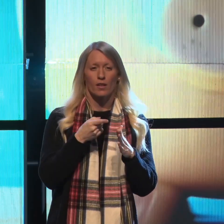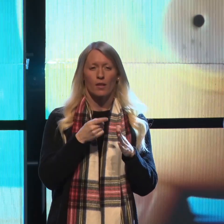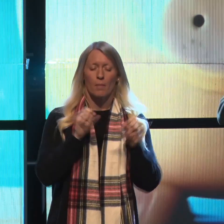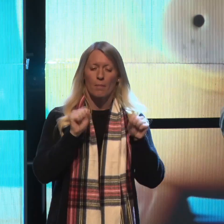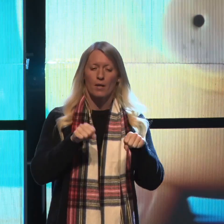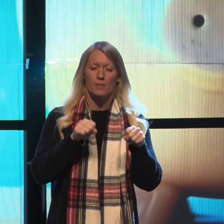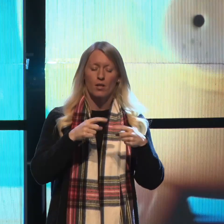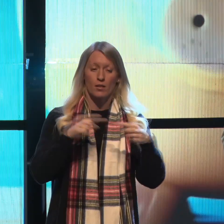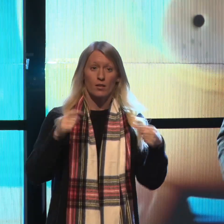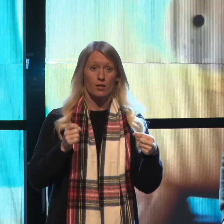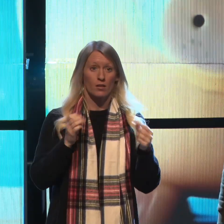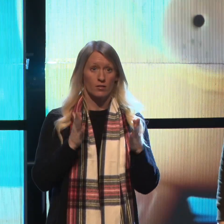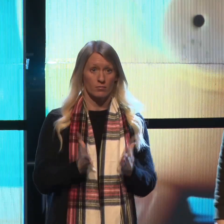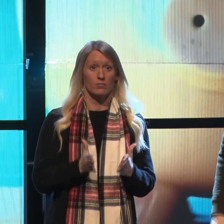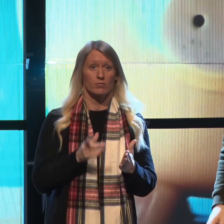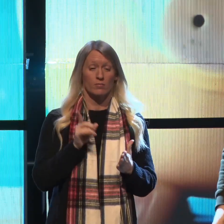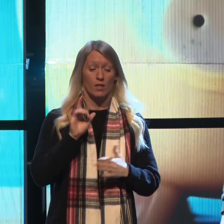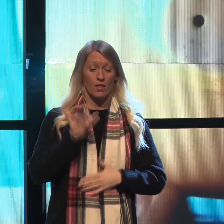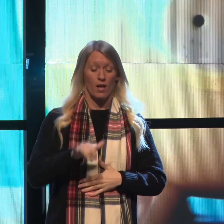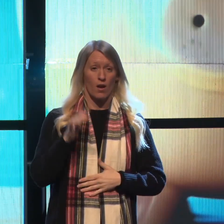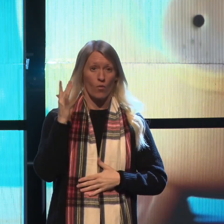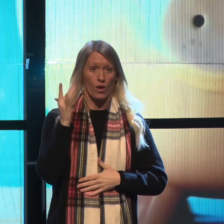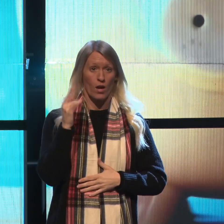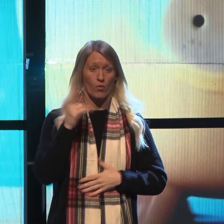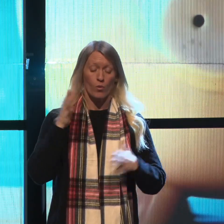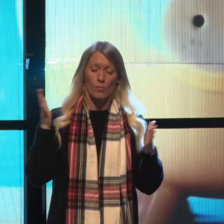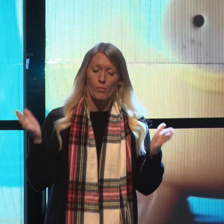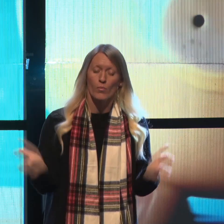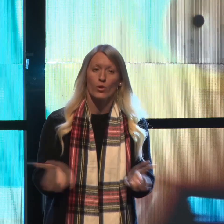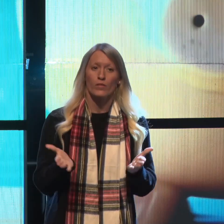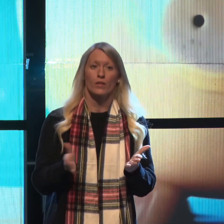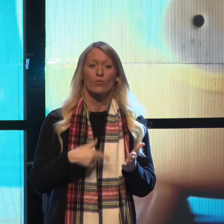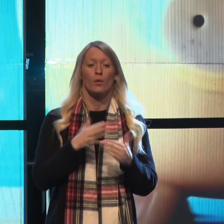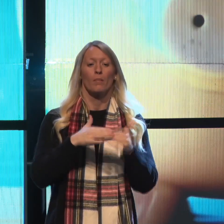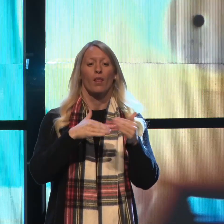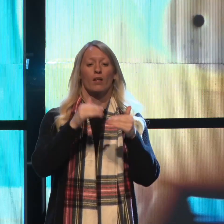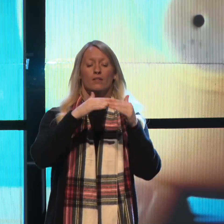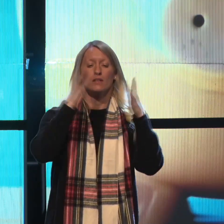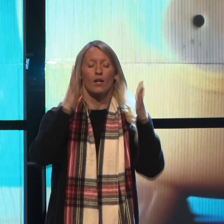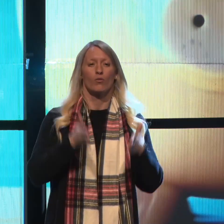that why will motivate you in the moment where building the tower gets really old,